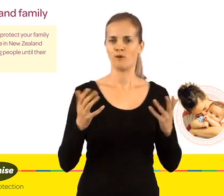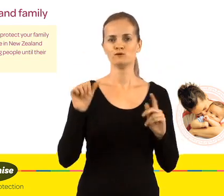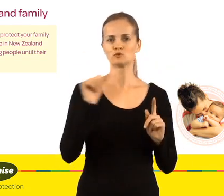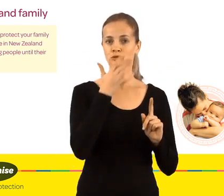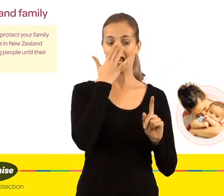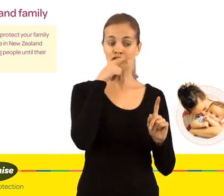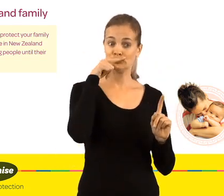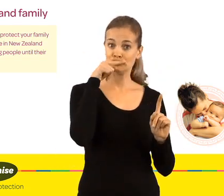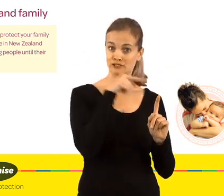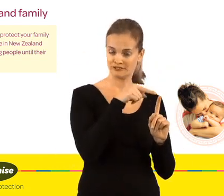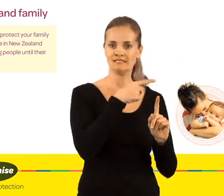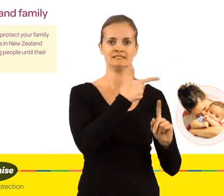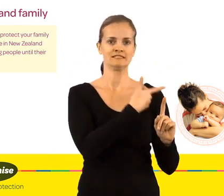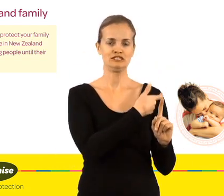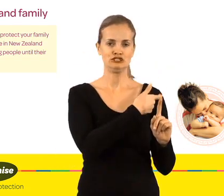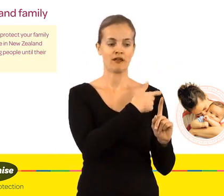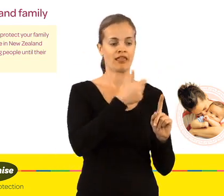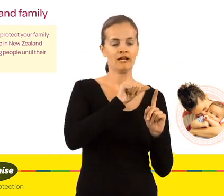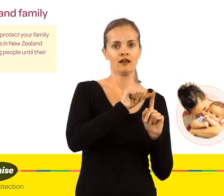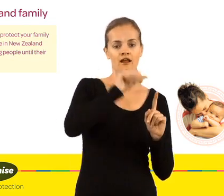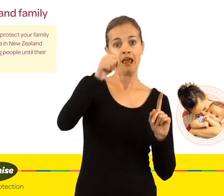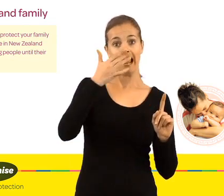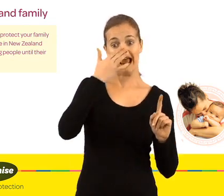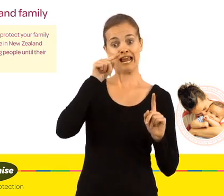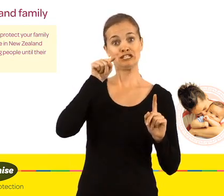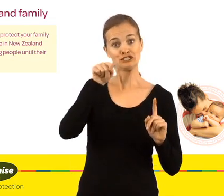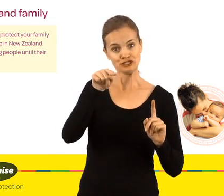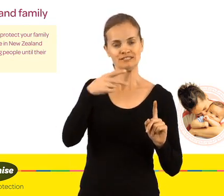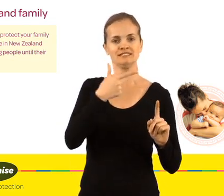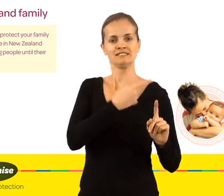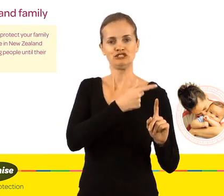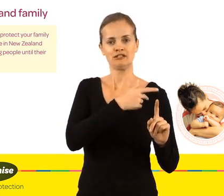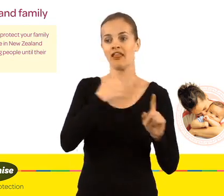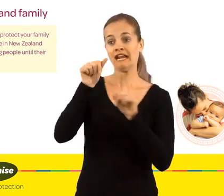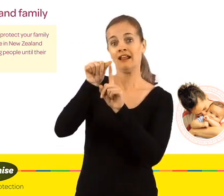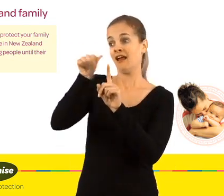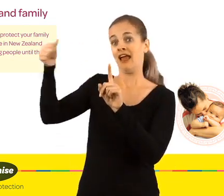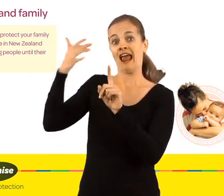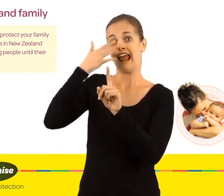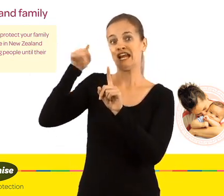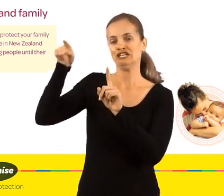Immunisations are most effective when given at a specific age and time, following the National Immunisation